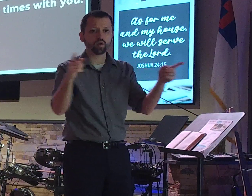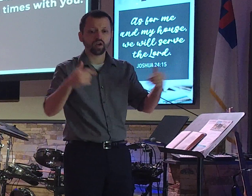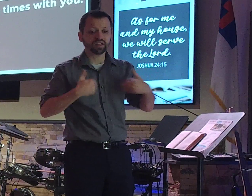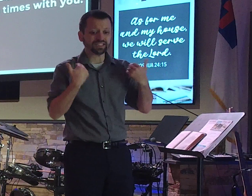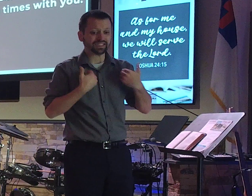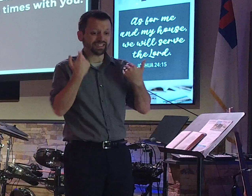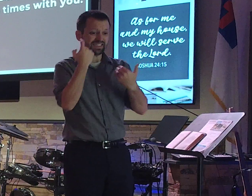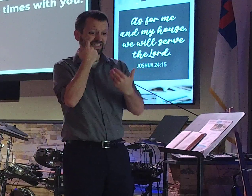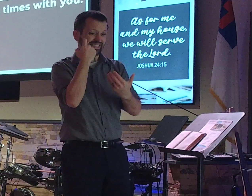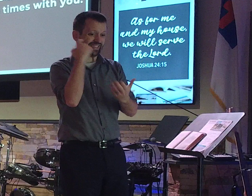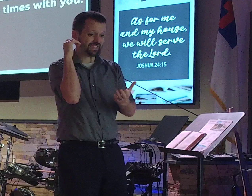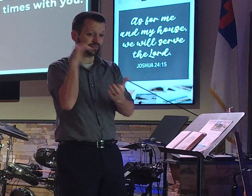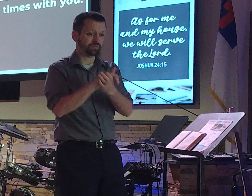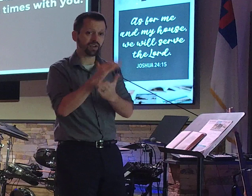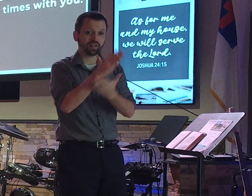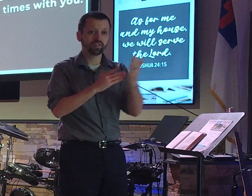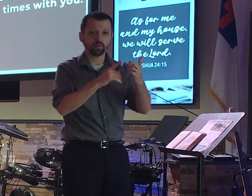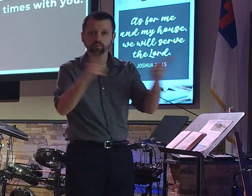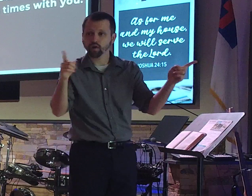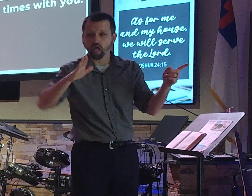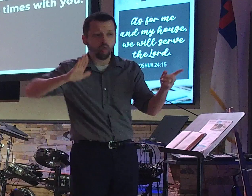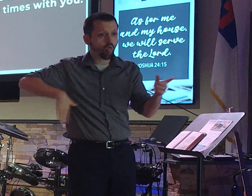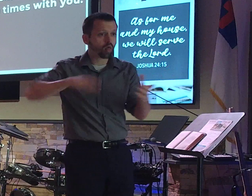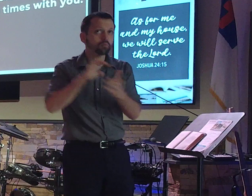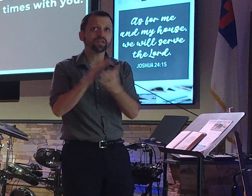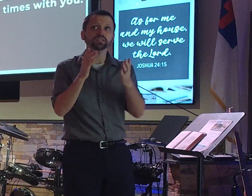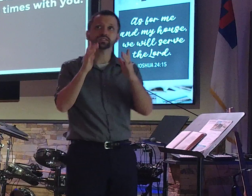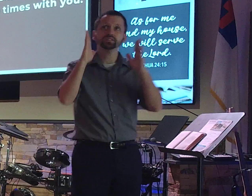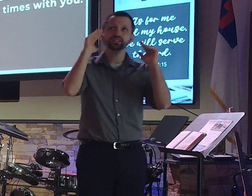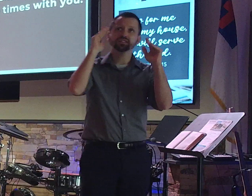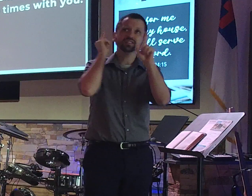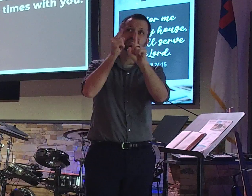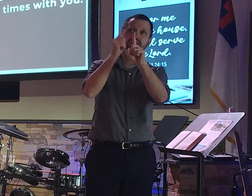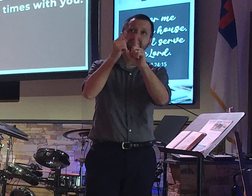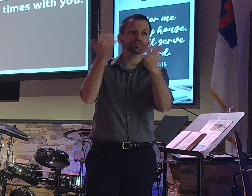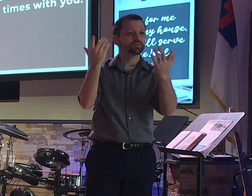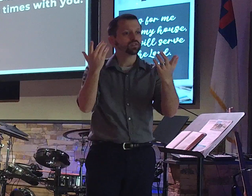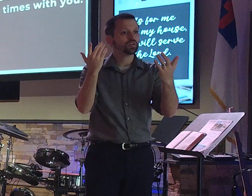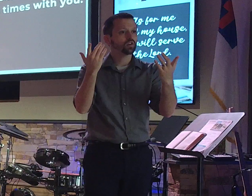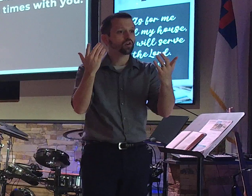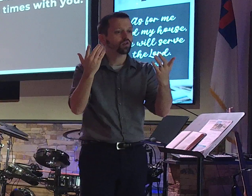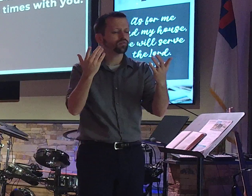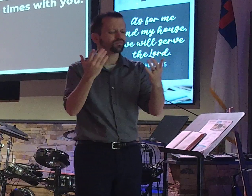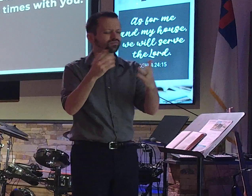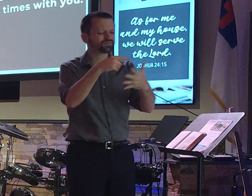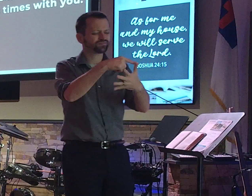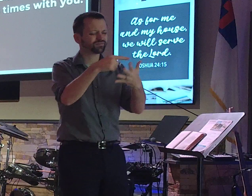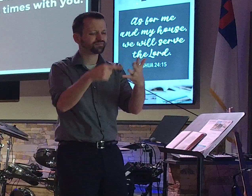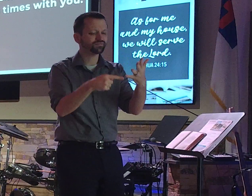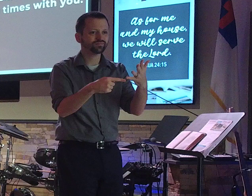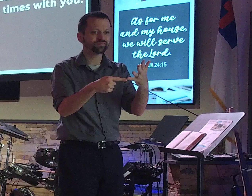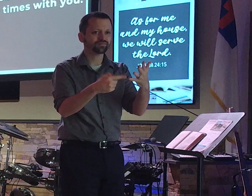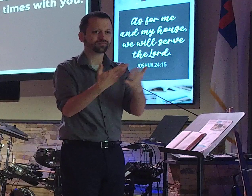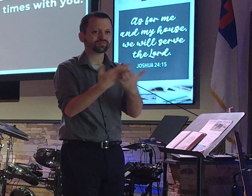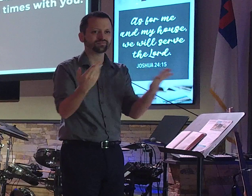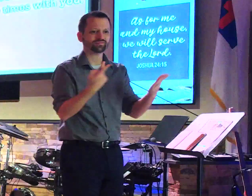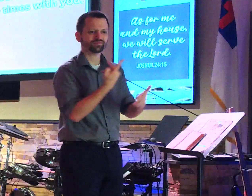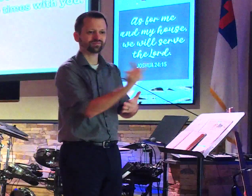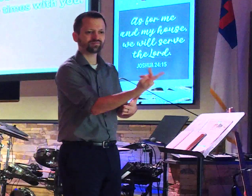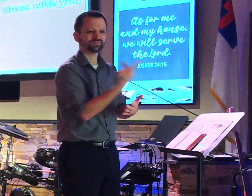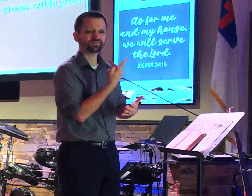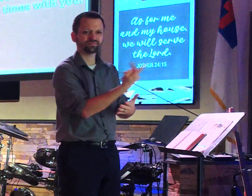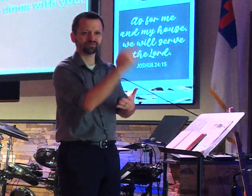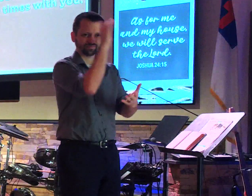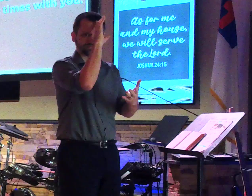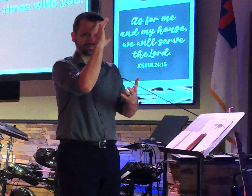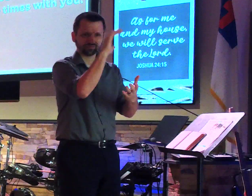you're just getting started, some of you are not married yet, but you hope to be married. And so what I'm going to share with you are some things that we've learned from the Bible that